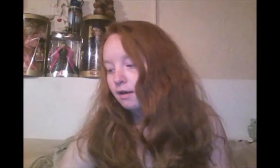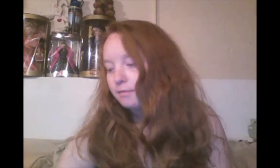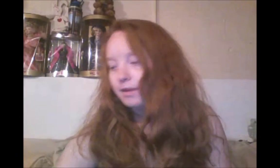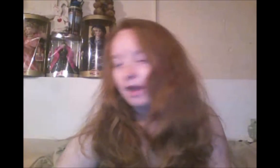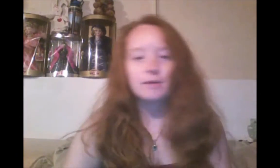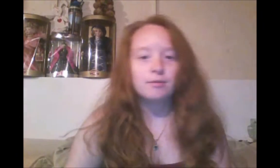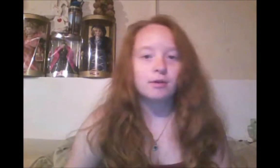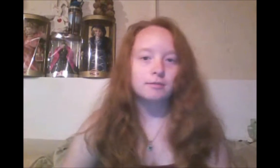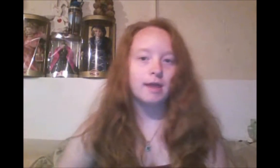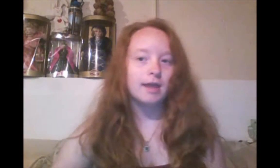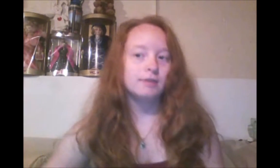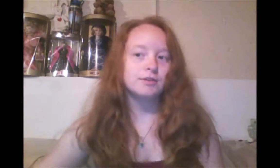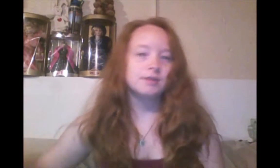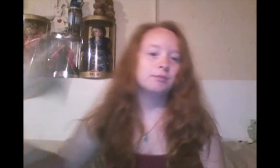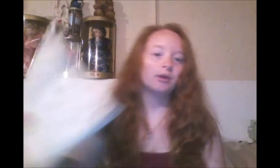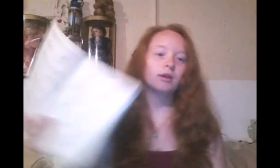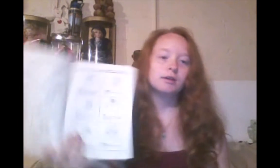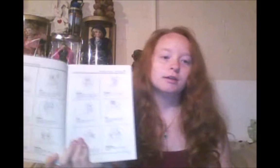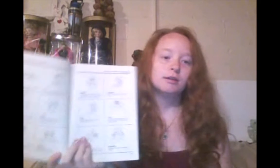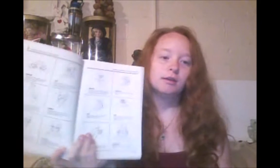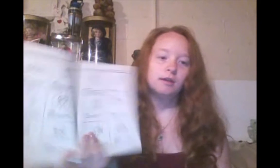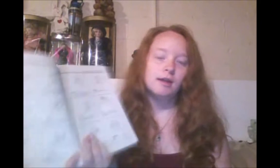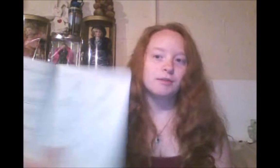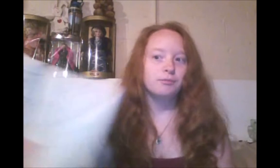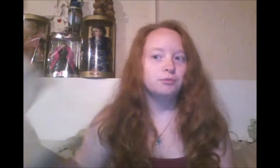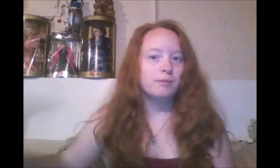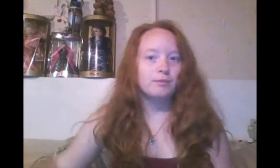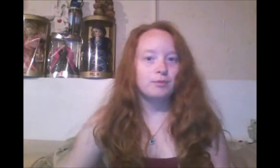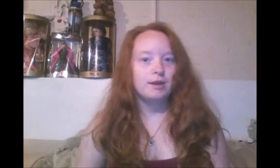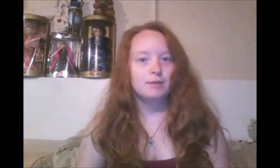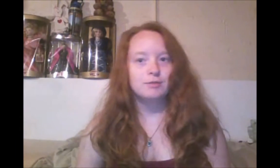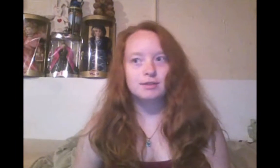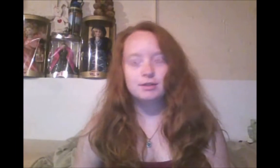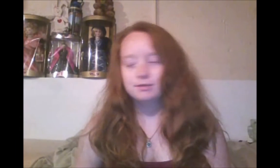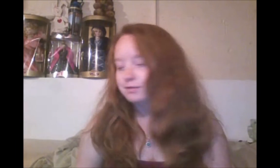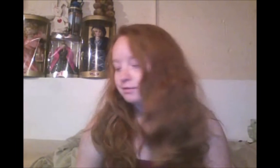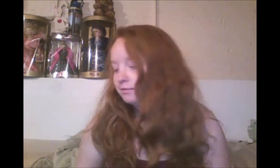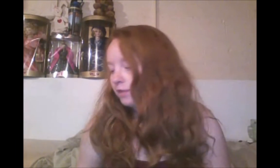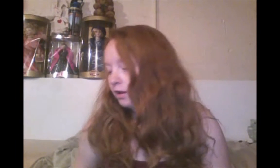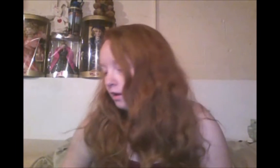I have my book, my handy trusted book. It's helping me remember what animals to use.